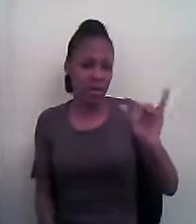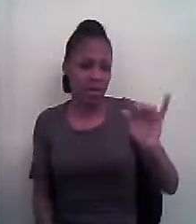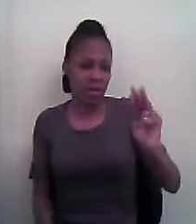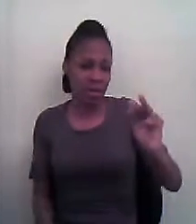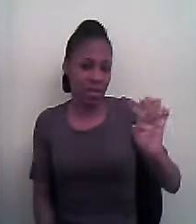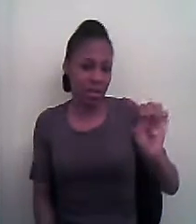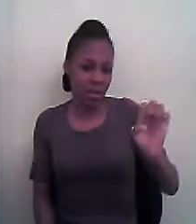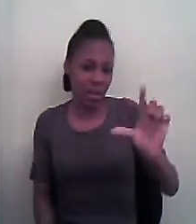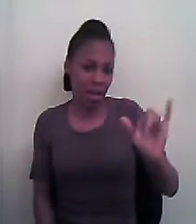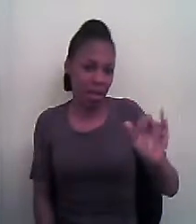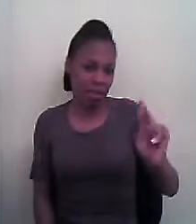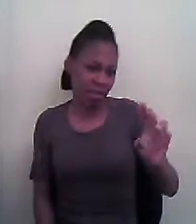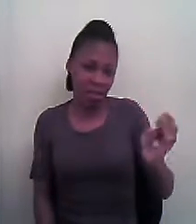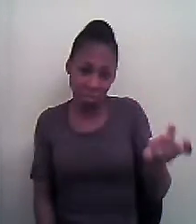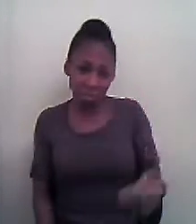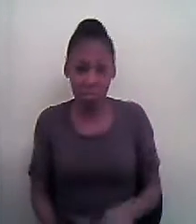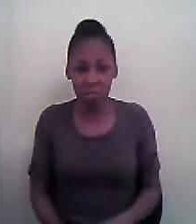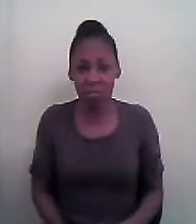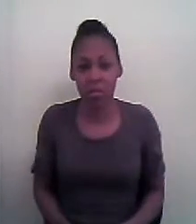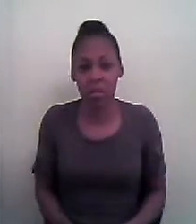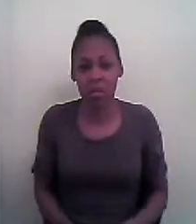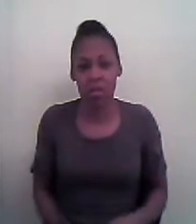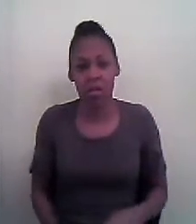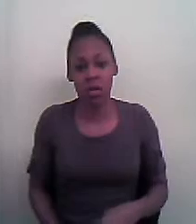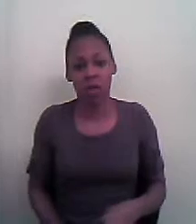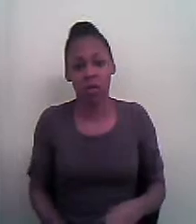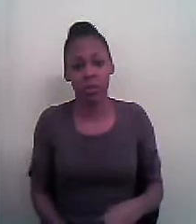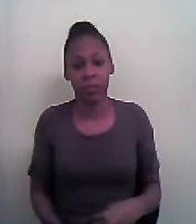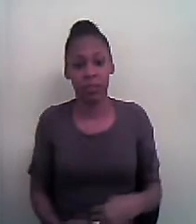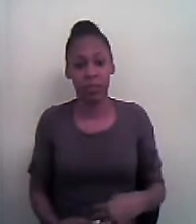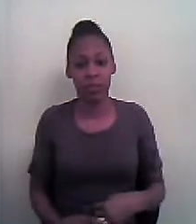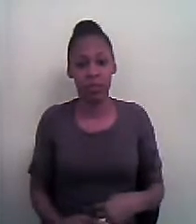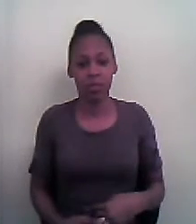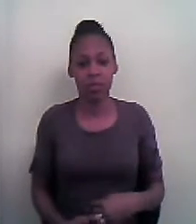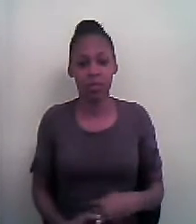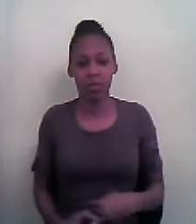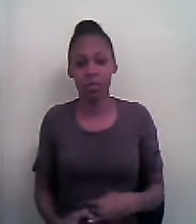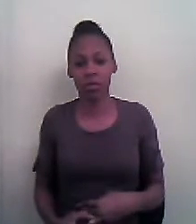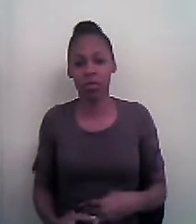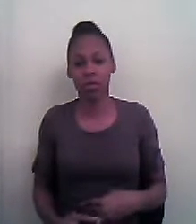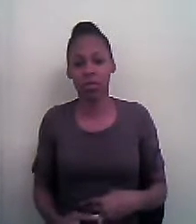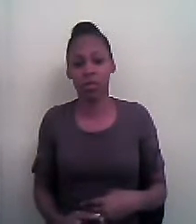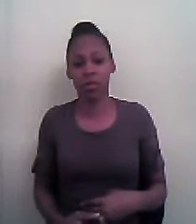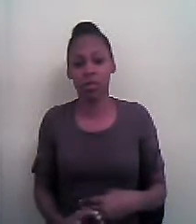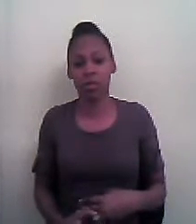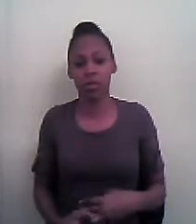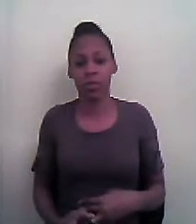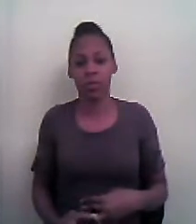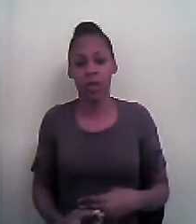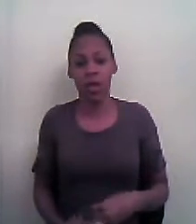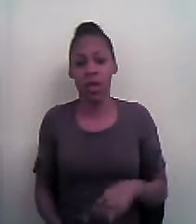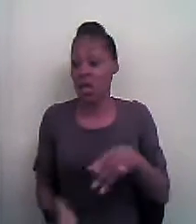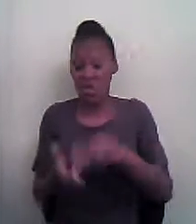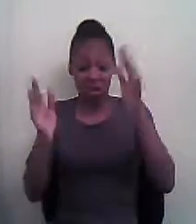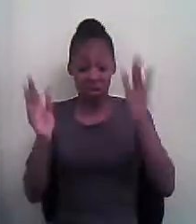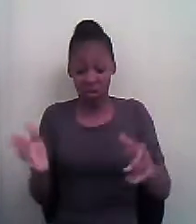often it's a combination of patterns, which is good for them to see as well. So they draw a concept map, maybe write a summary, and here they're bringing in